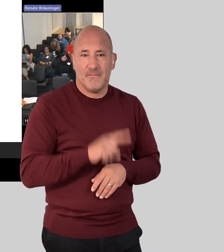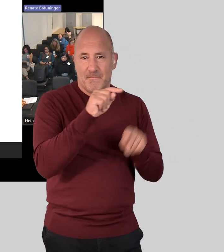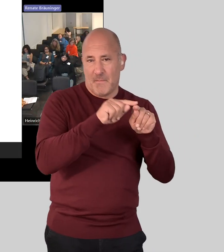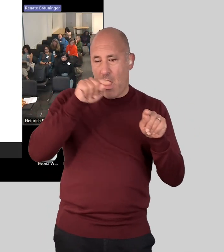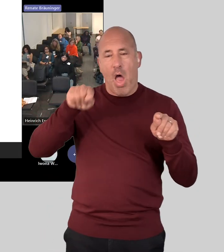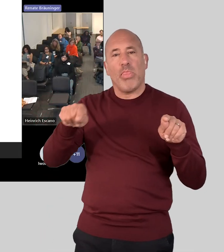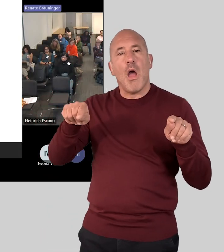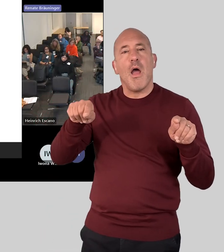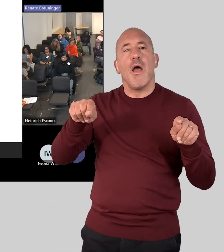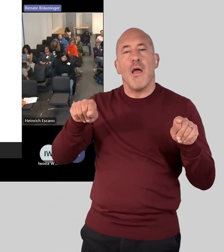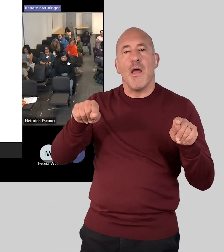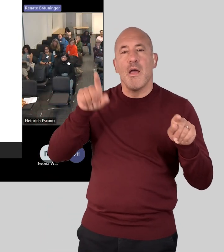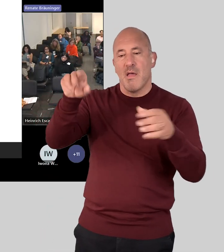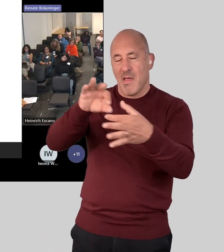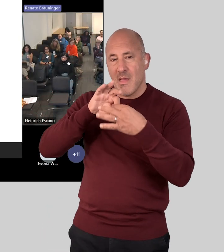in the